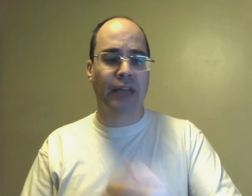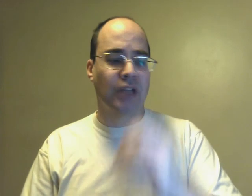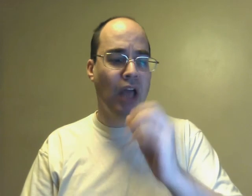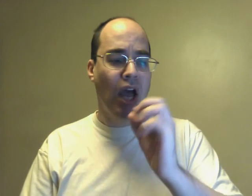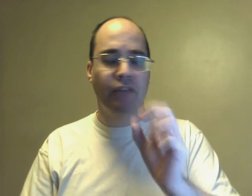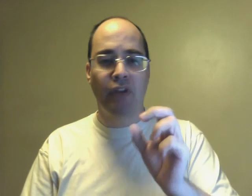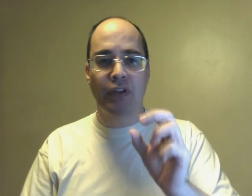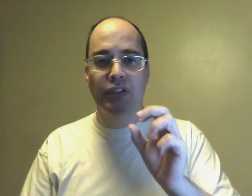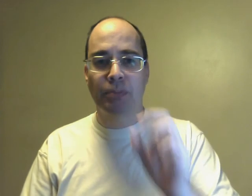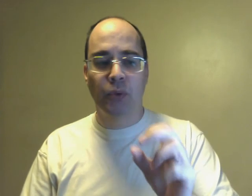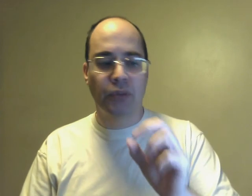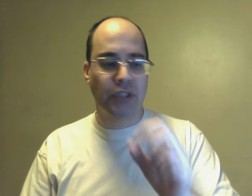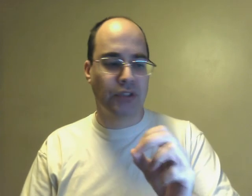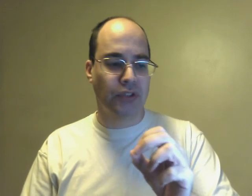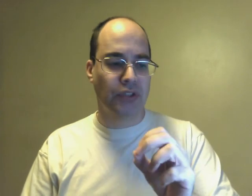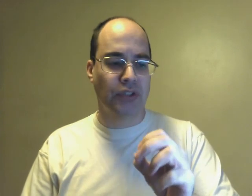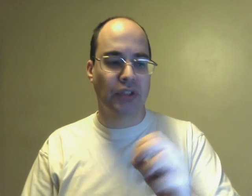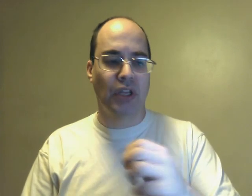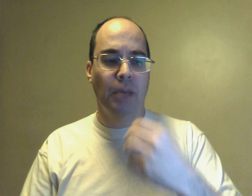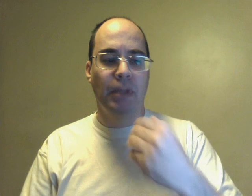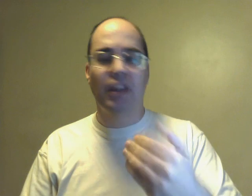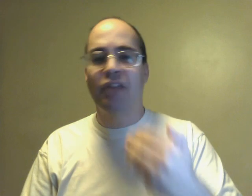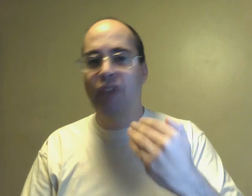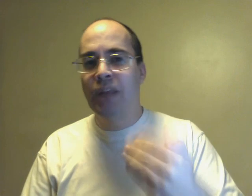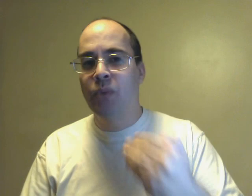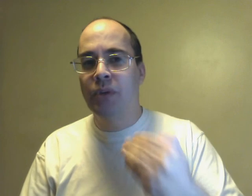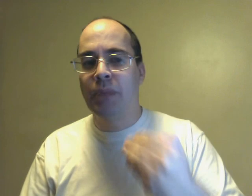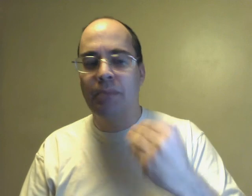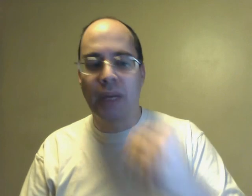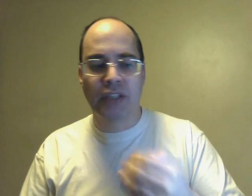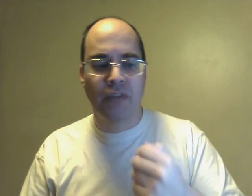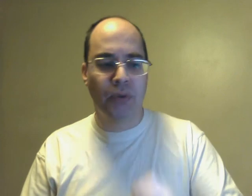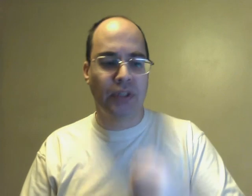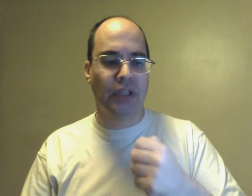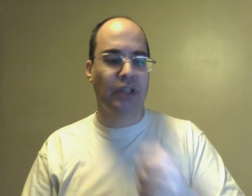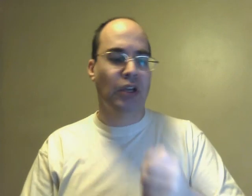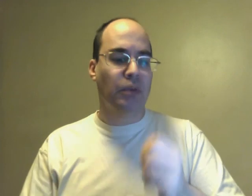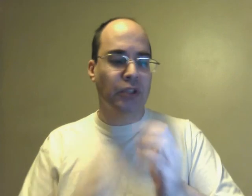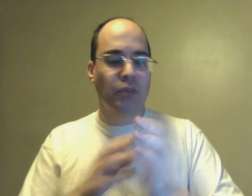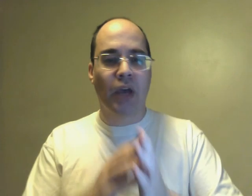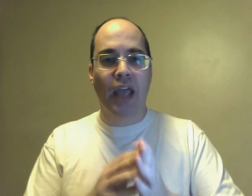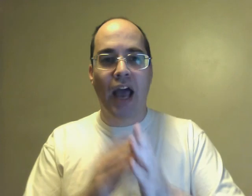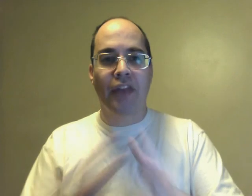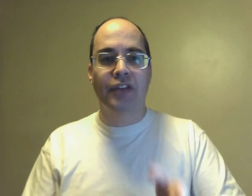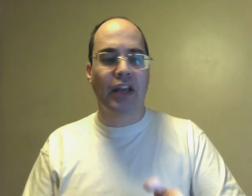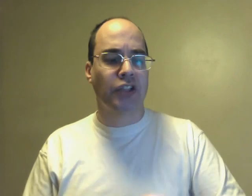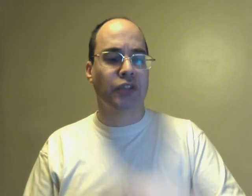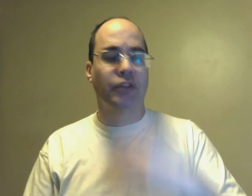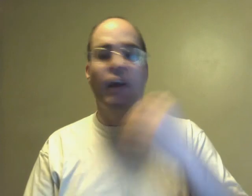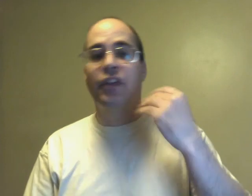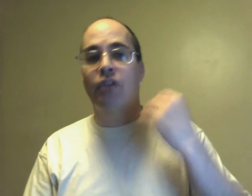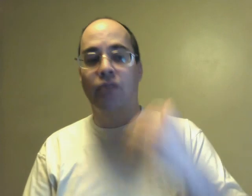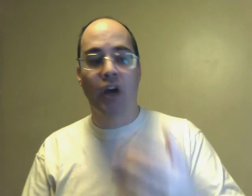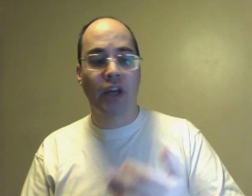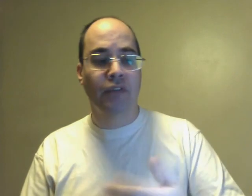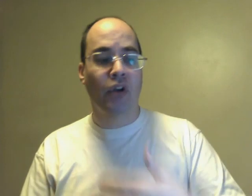inorganic matter over very small distances, but there really wouldn't be much of a point, which is why other technologies have either arrived